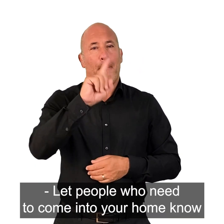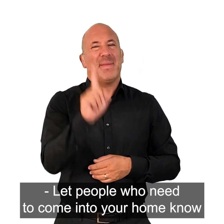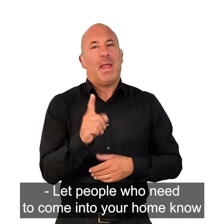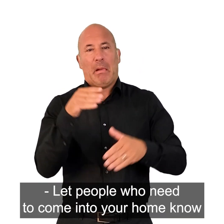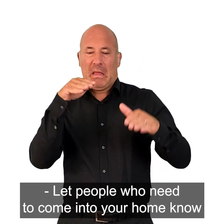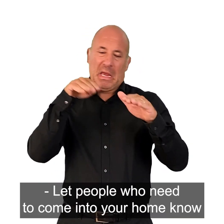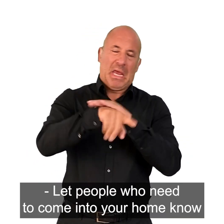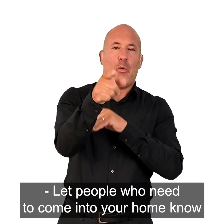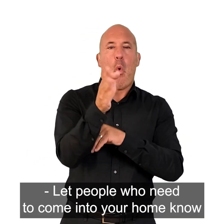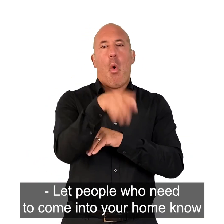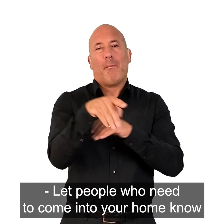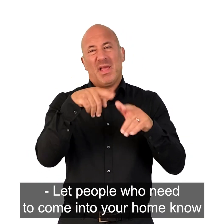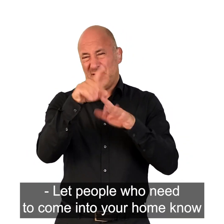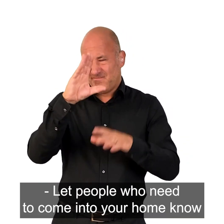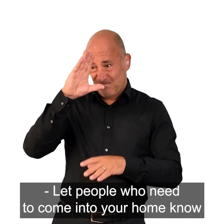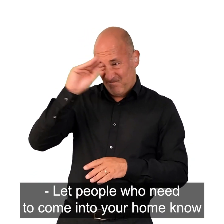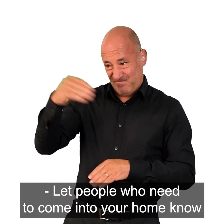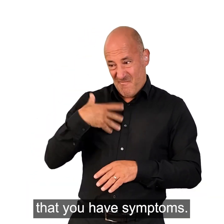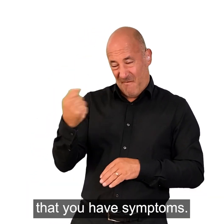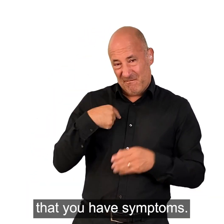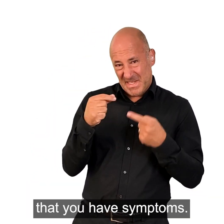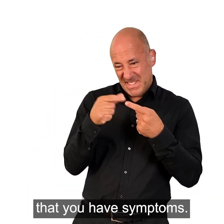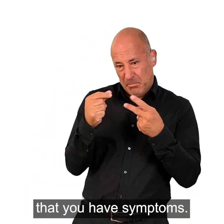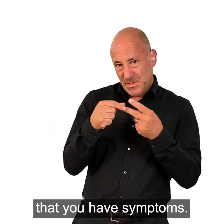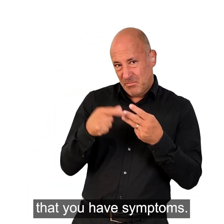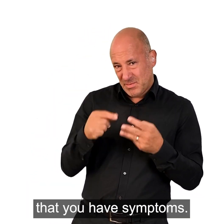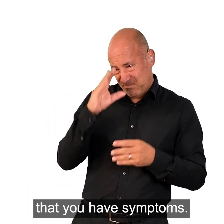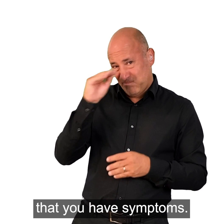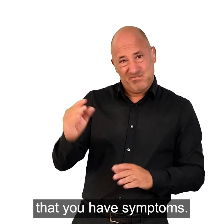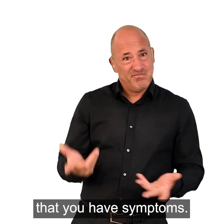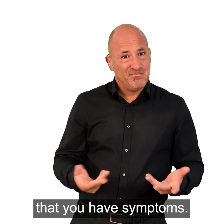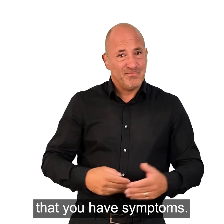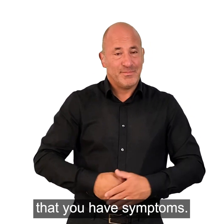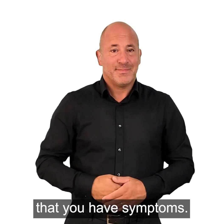Let people who need to come into your home know that you have symptoms.